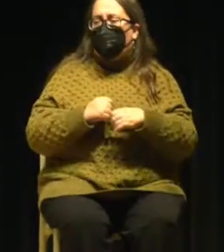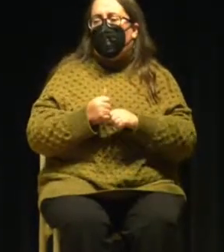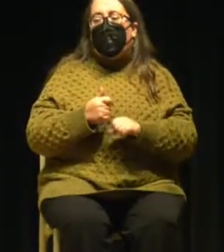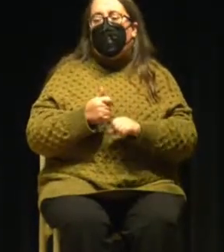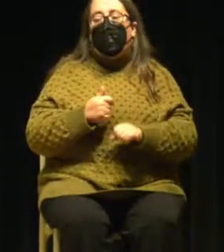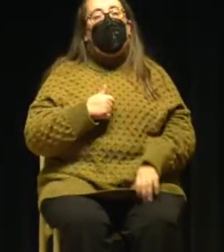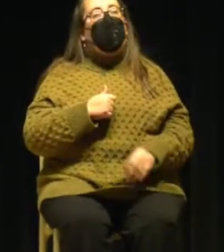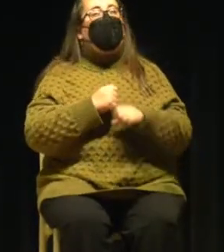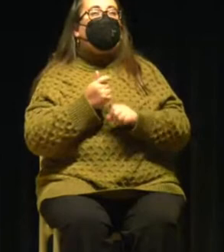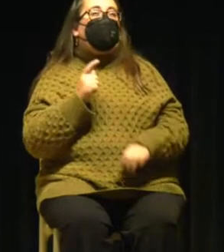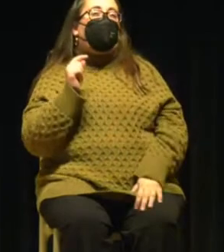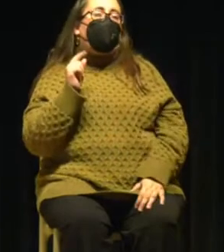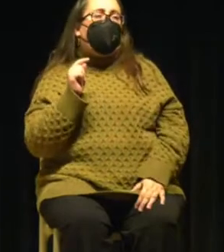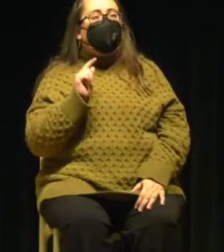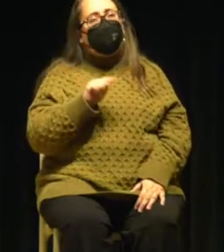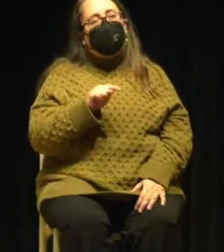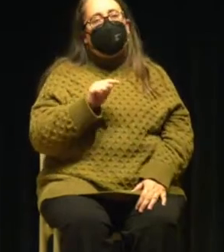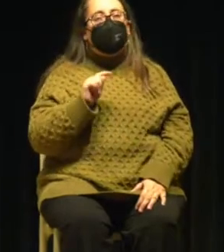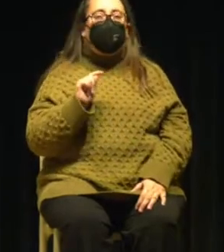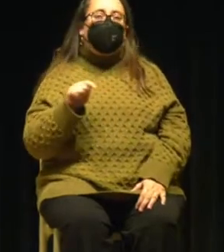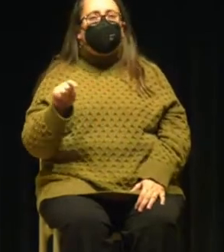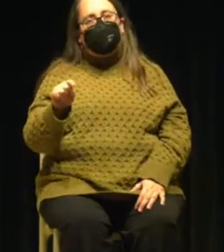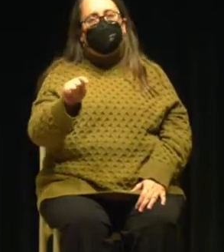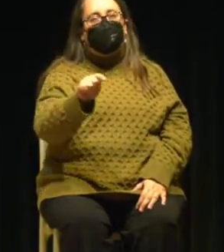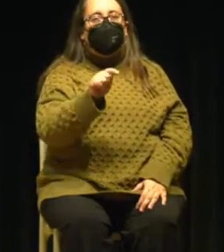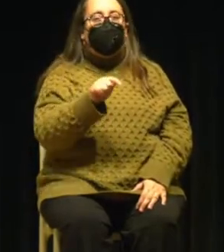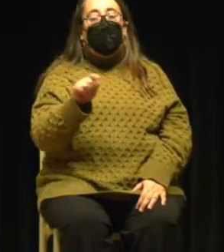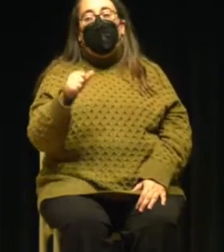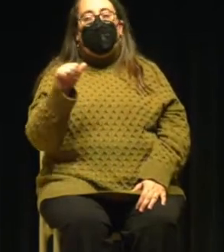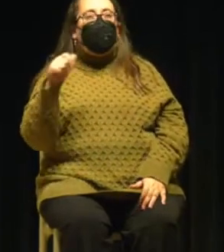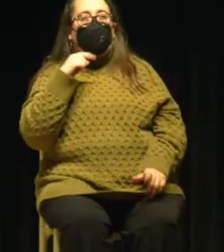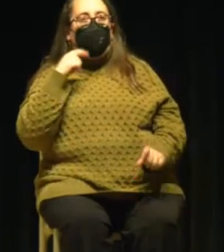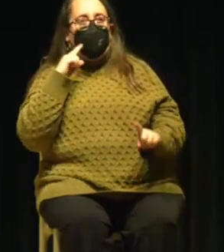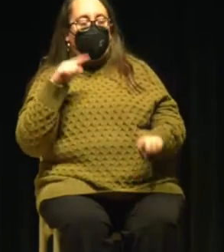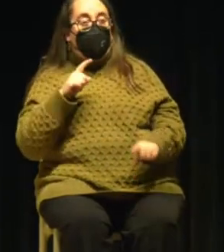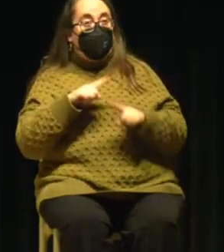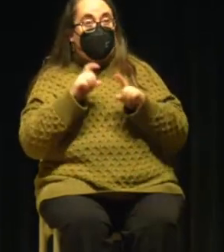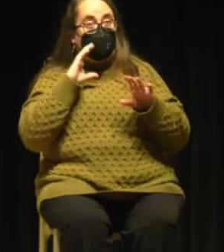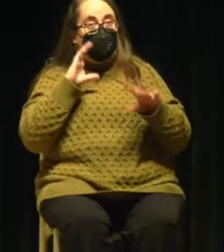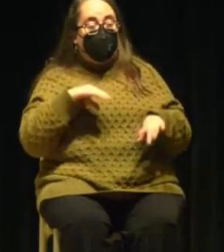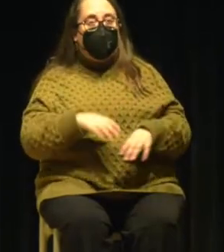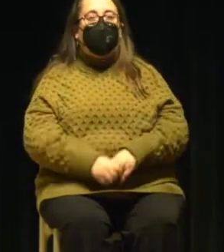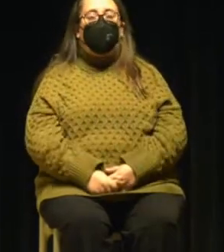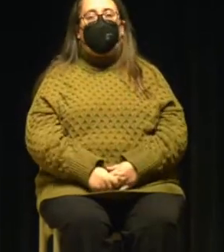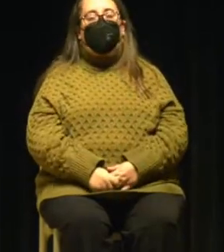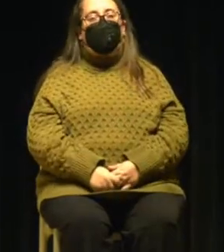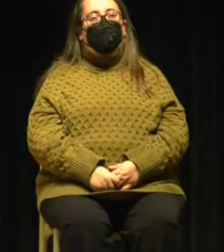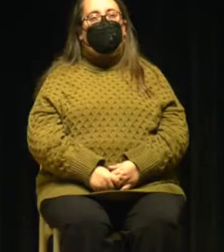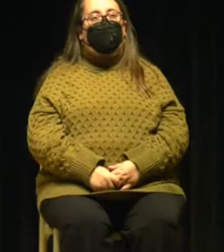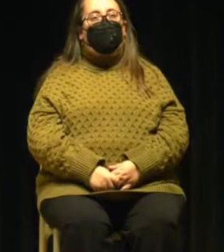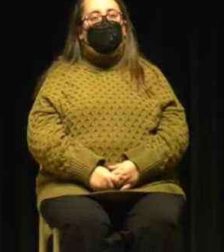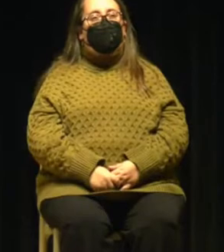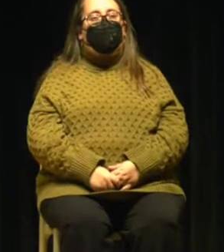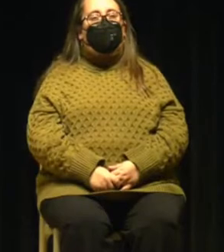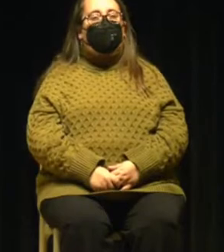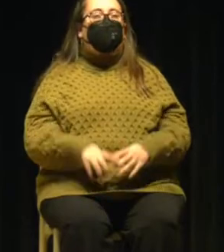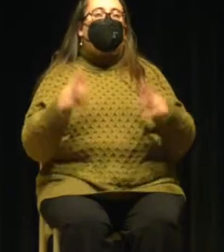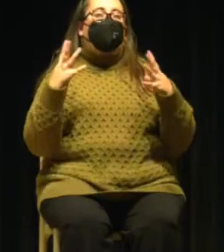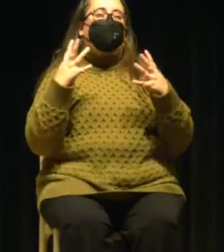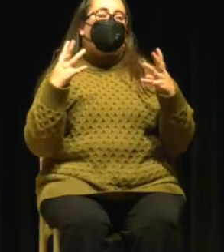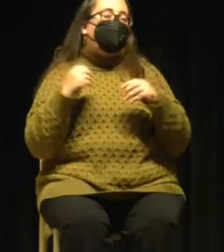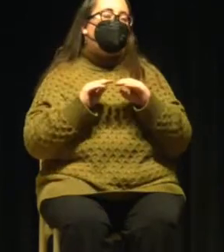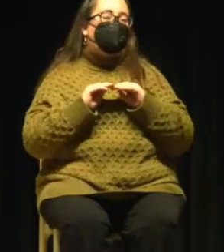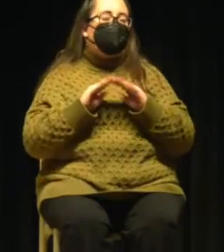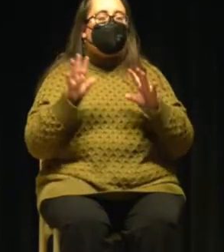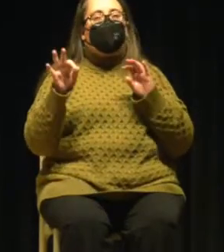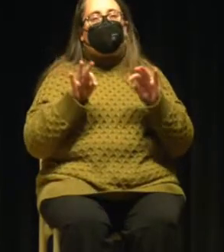She goes, oh, I only made like 20 of these 30 things. The other 10 I ordered. But, you know, this is like, it's such a beautiful and rich description of